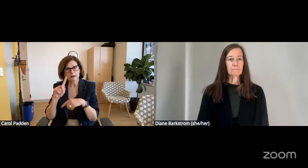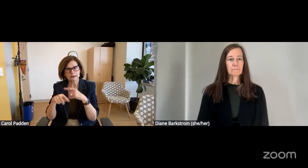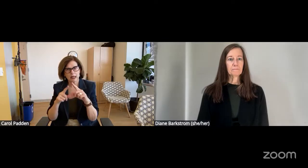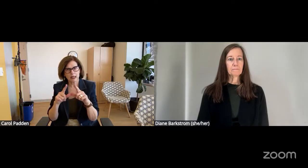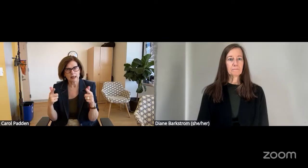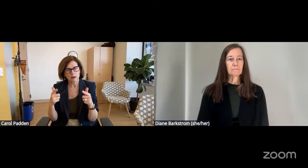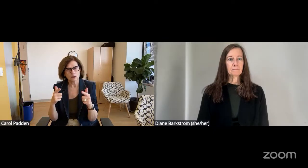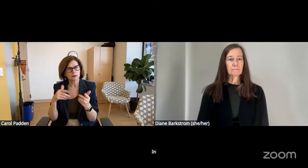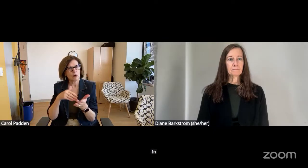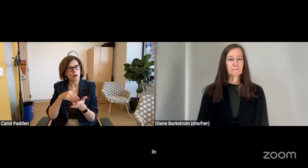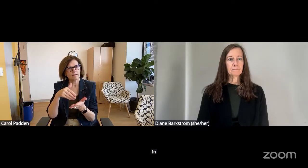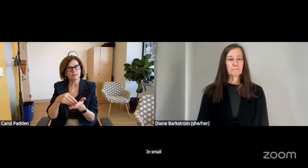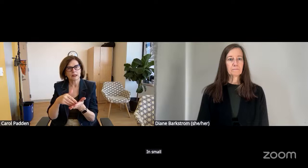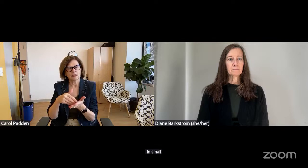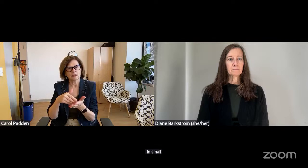In small sign languages,